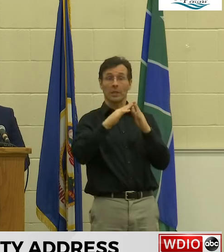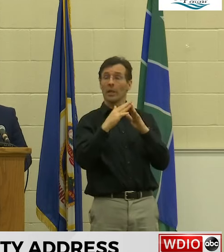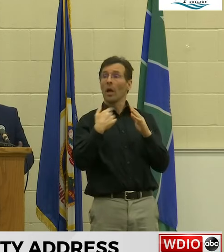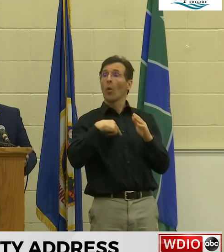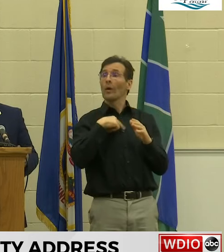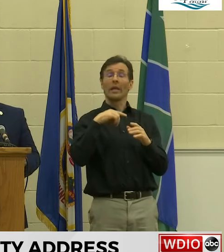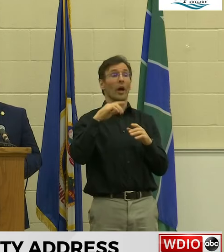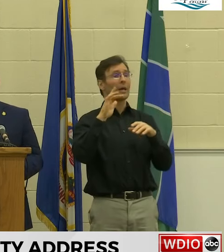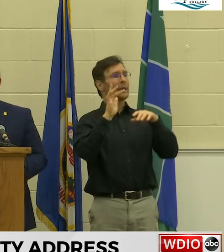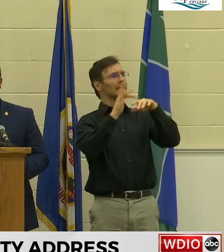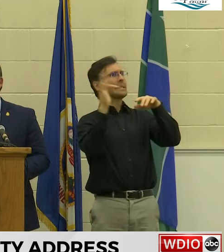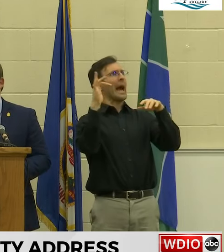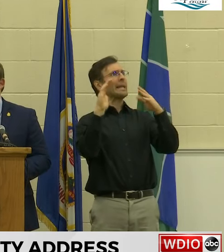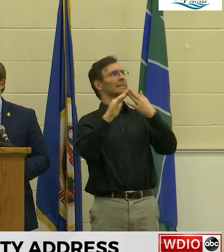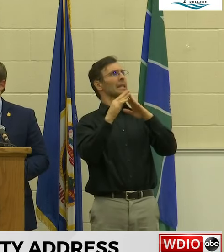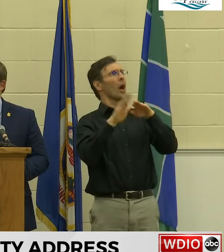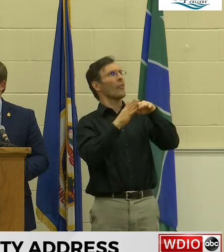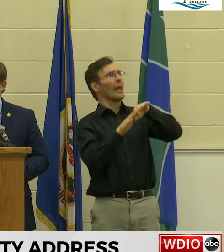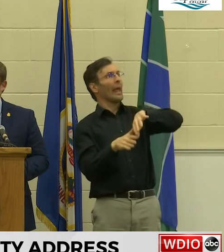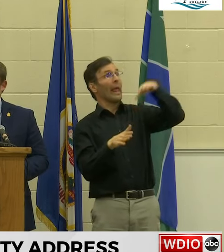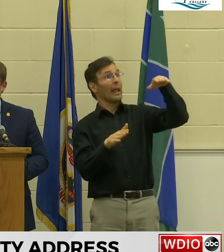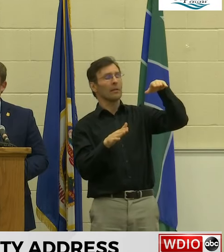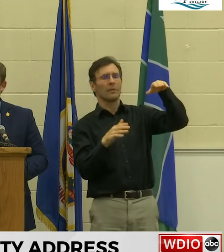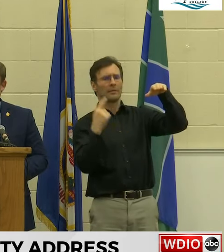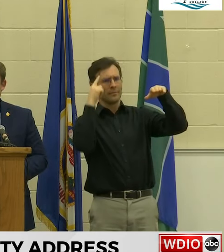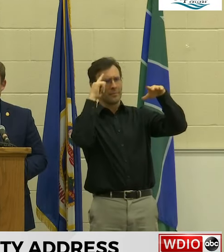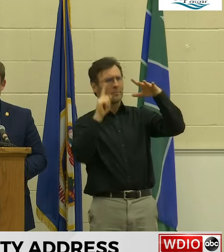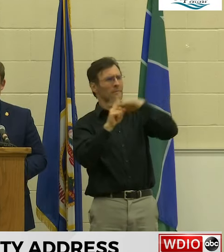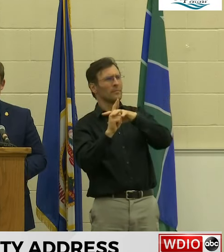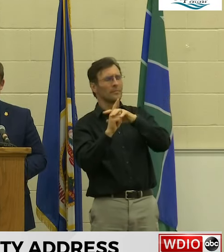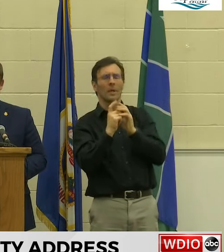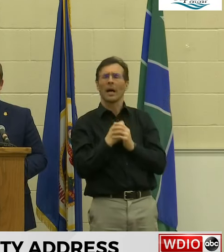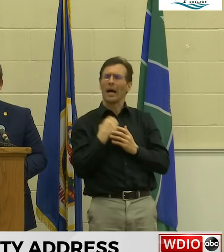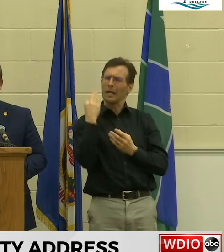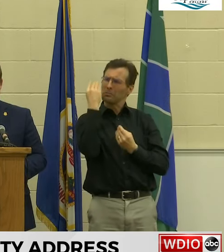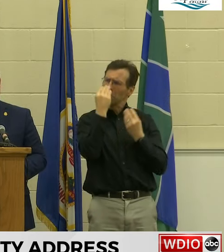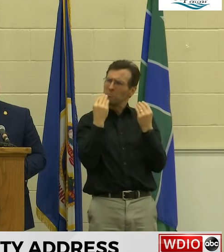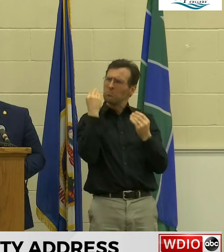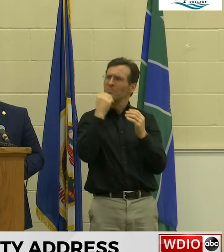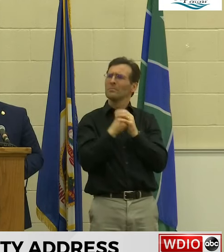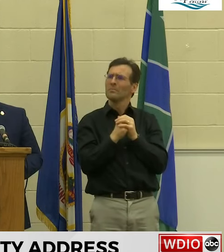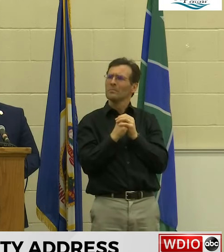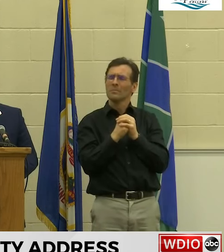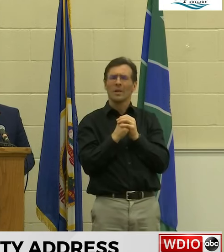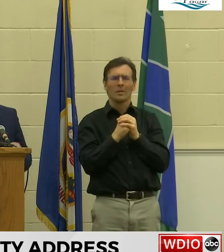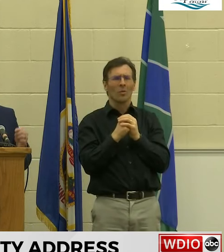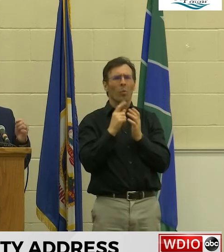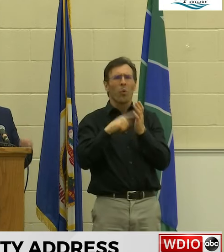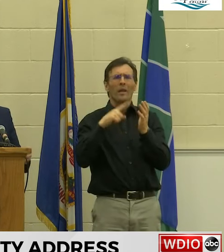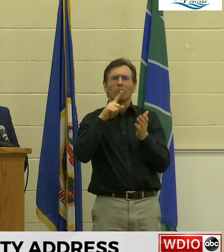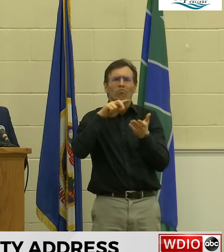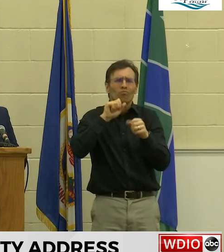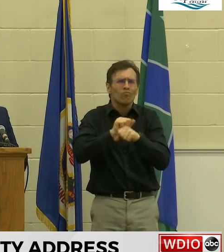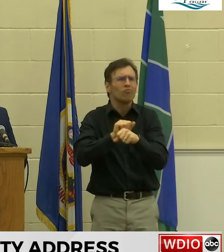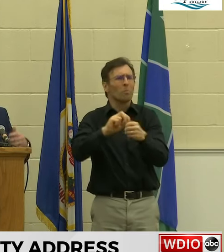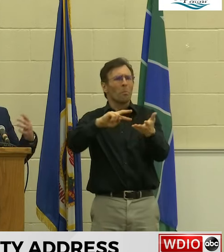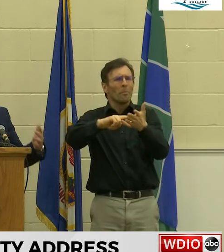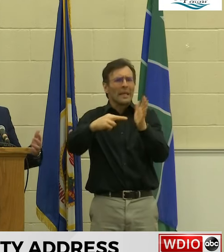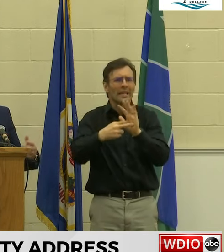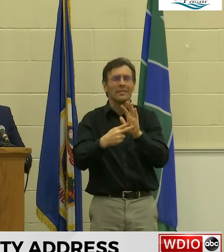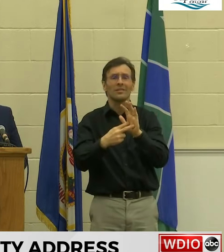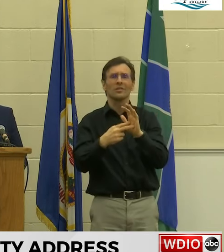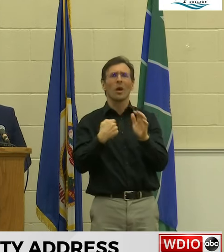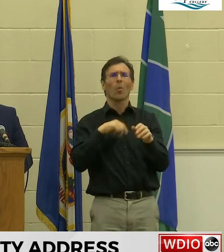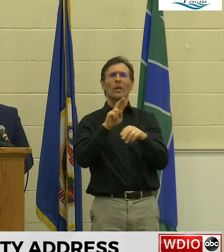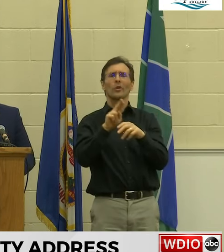that we are a shining city of the hill kept coming to mind. And I reflected on that phrase and thought more about what that actually means. I think we kind of